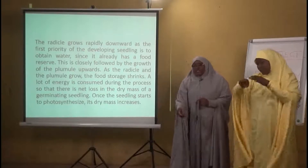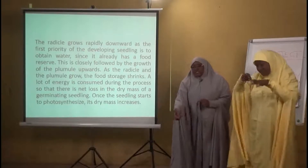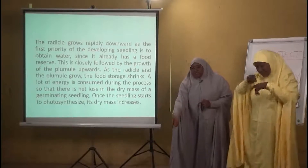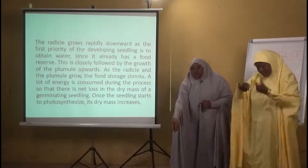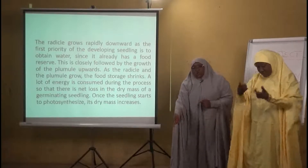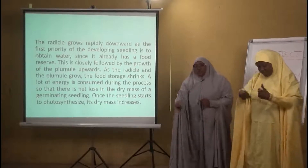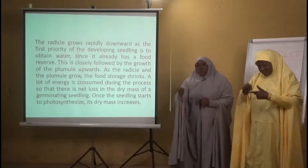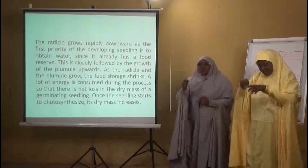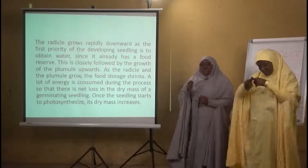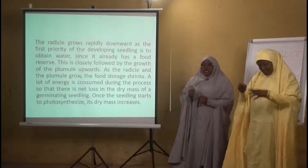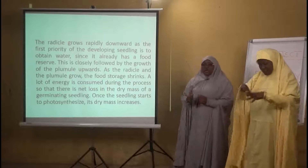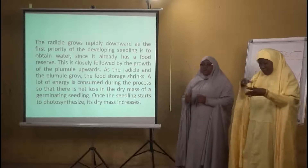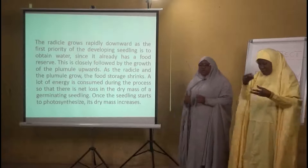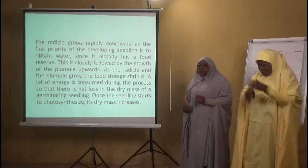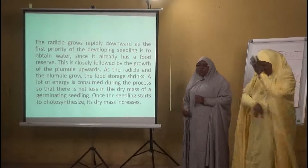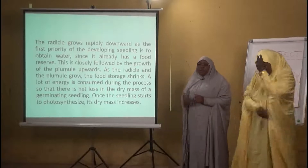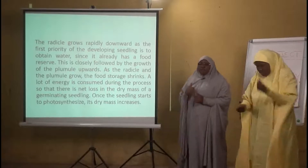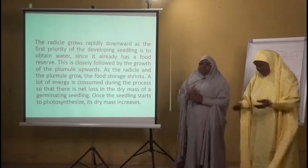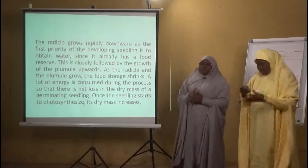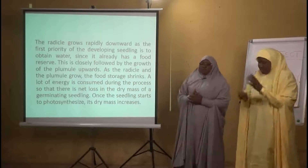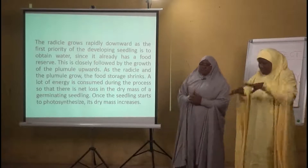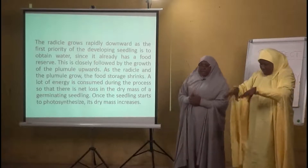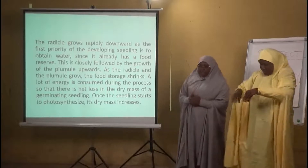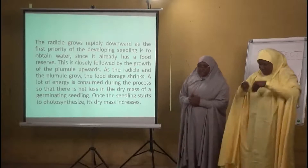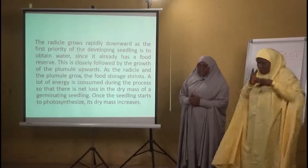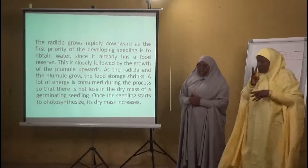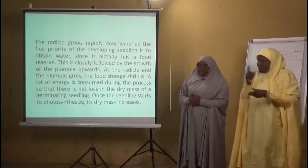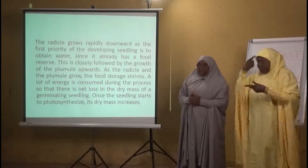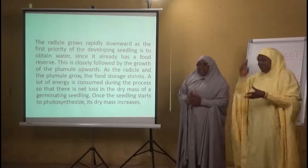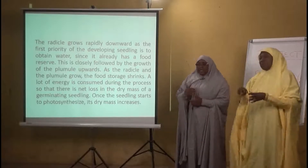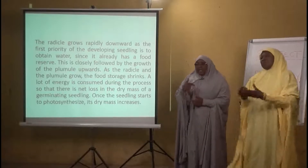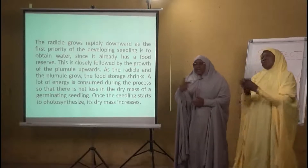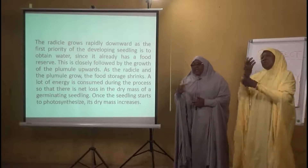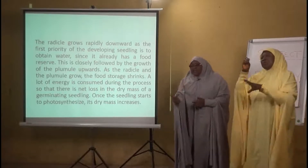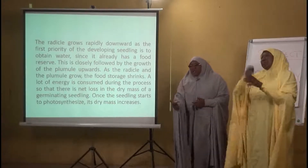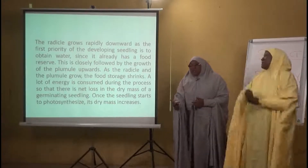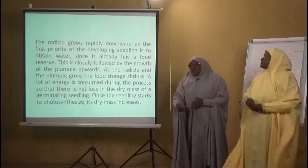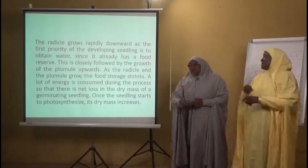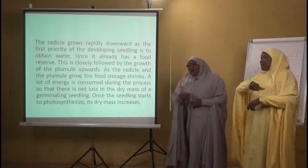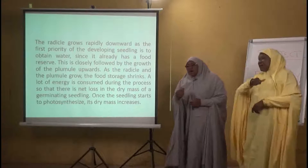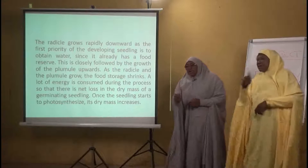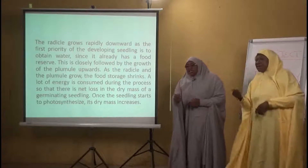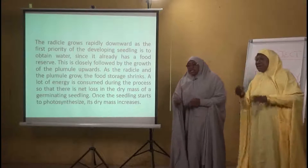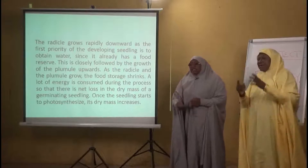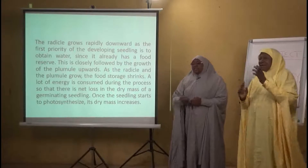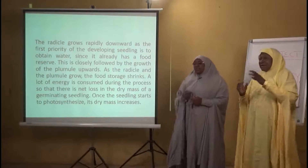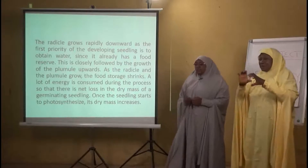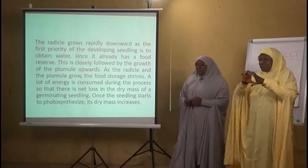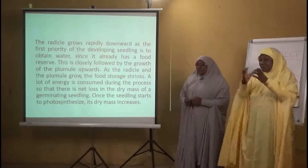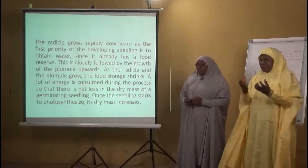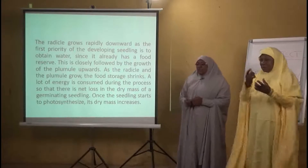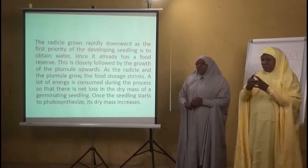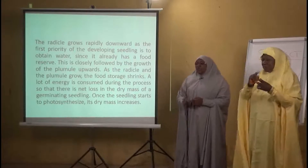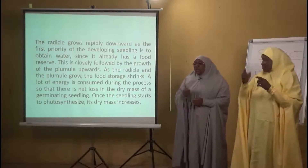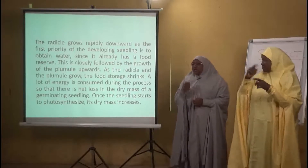it does is to absorb water for the growing plant. Then another structure will come out, that is the